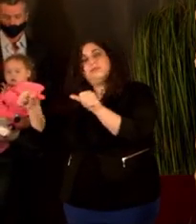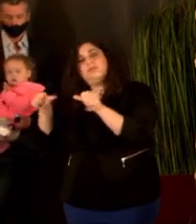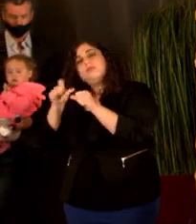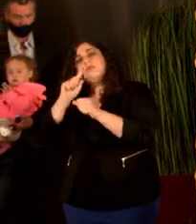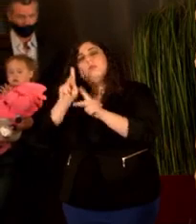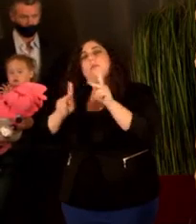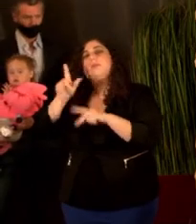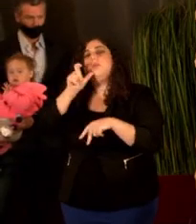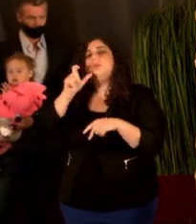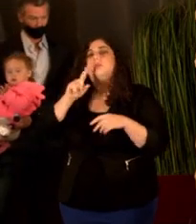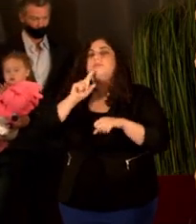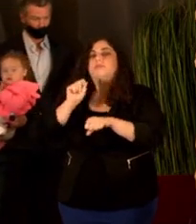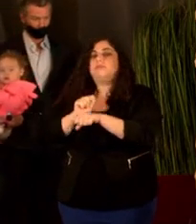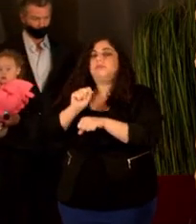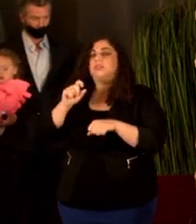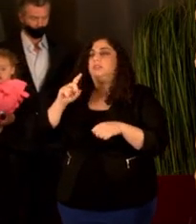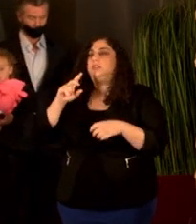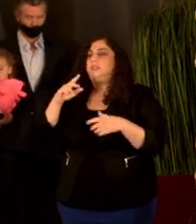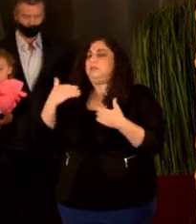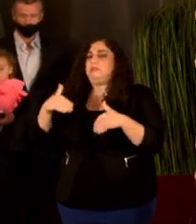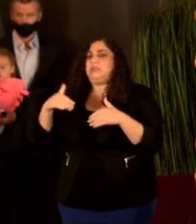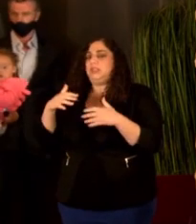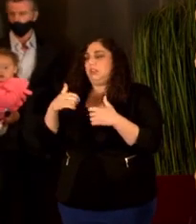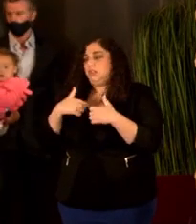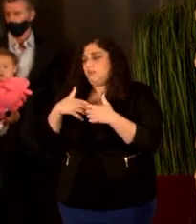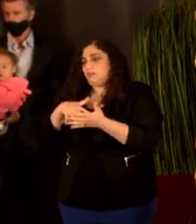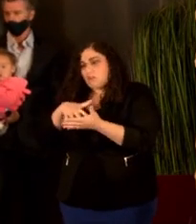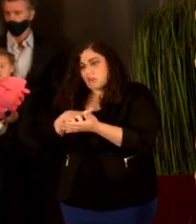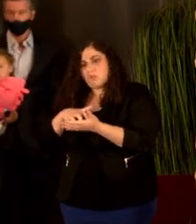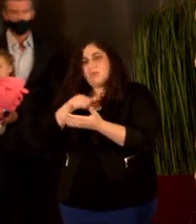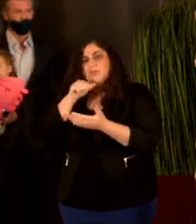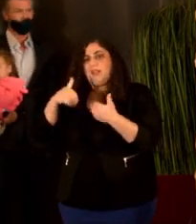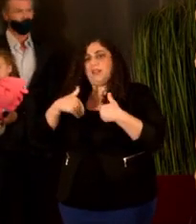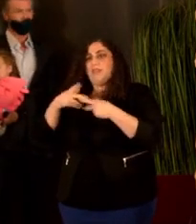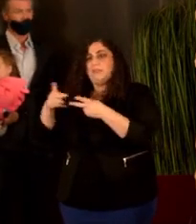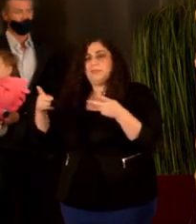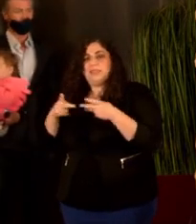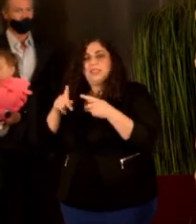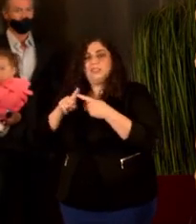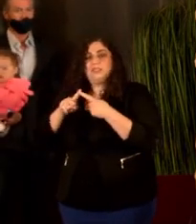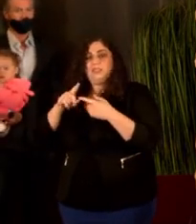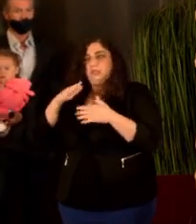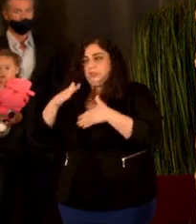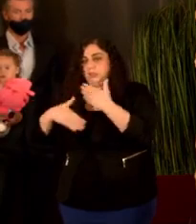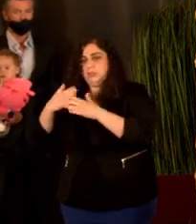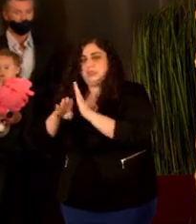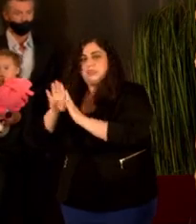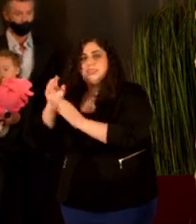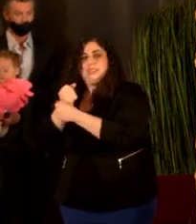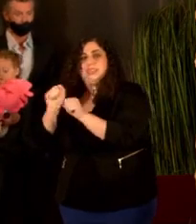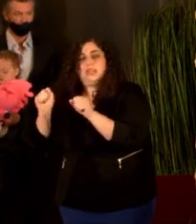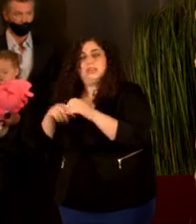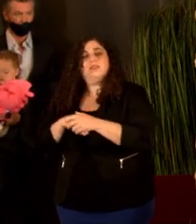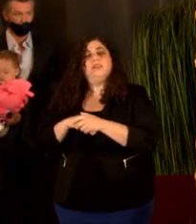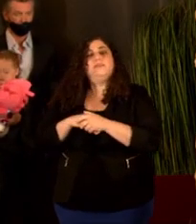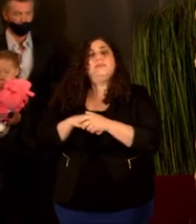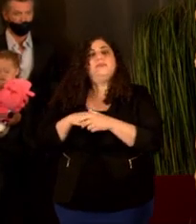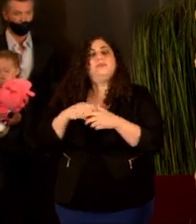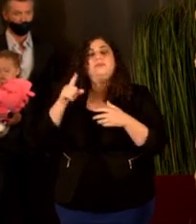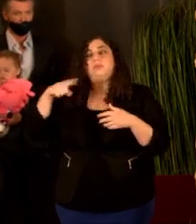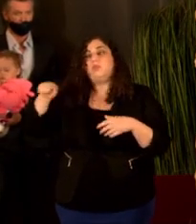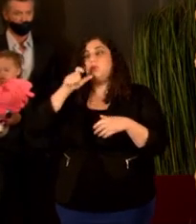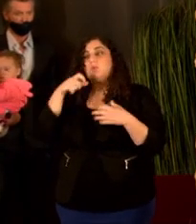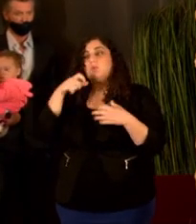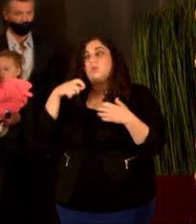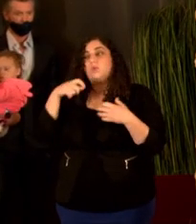hundreds of neighbors overcoming homelessness, including people like Carolina Chavez, who was homeless for 5 years before coming to Father